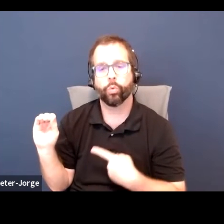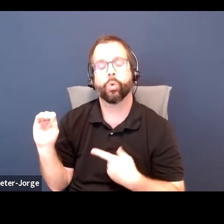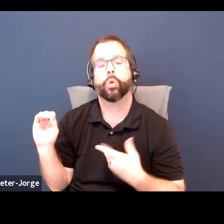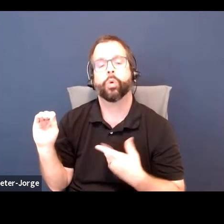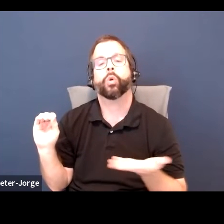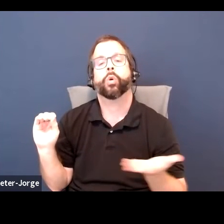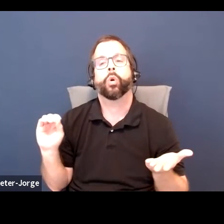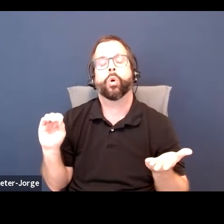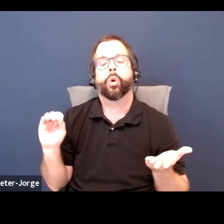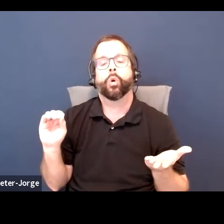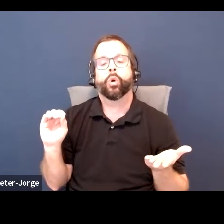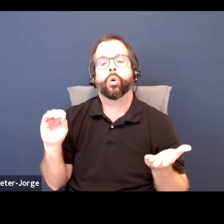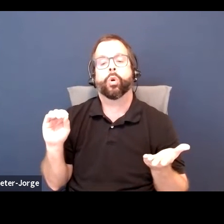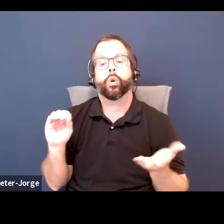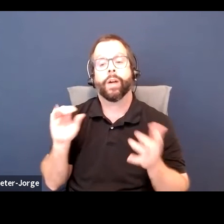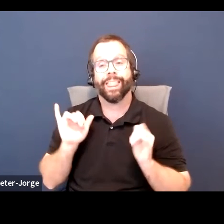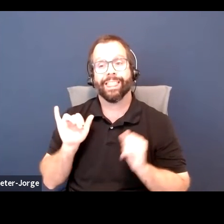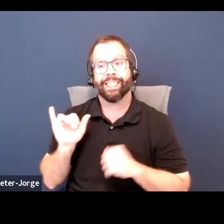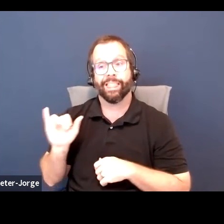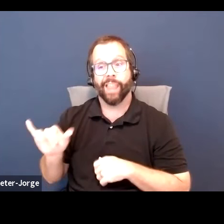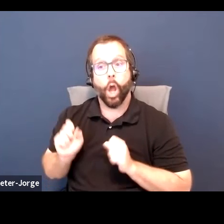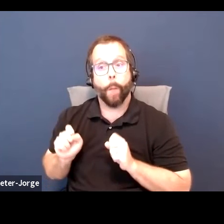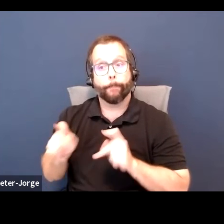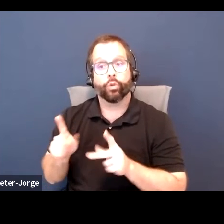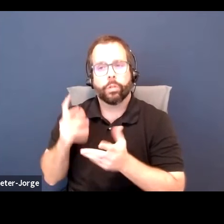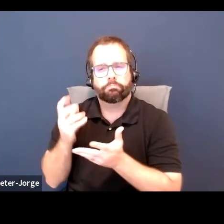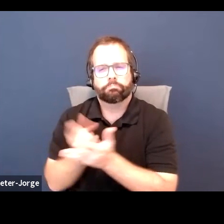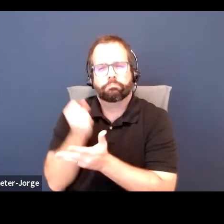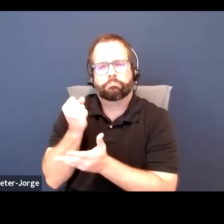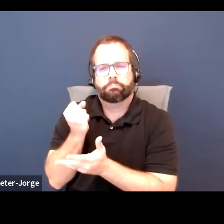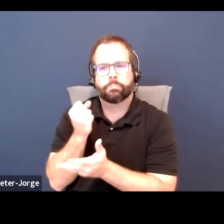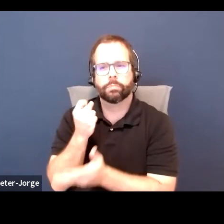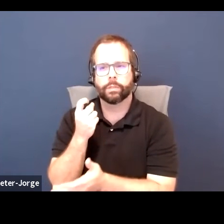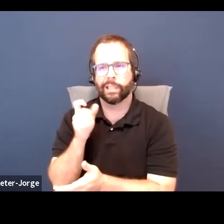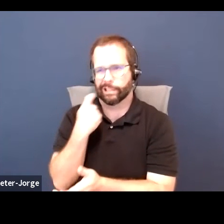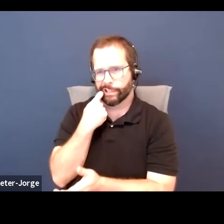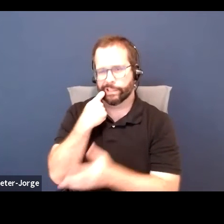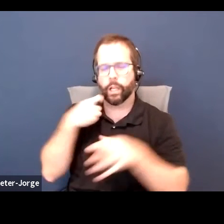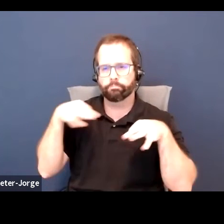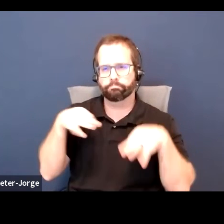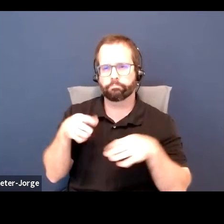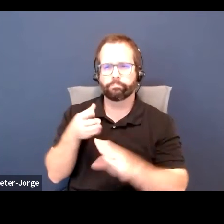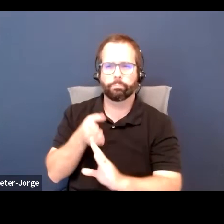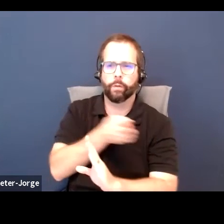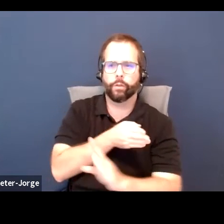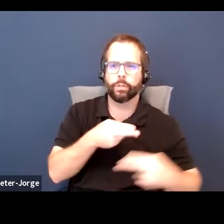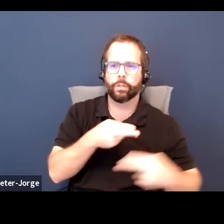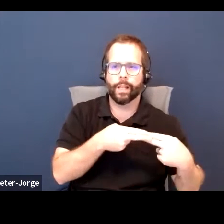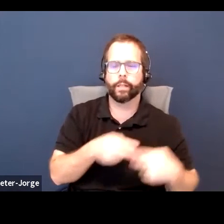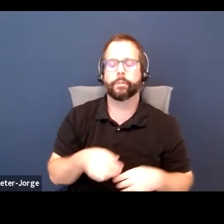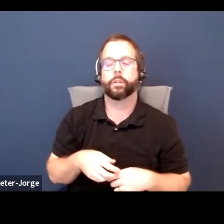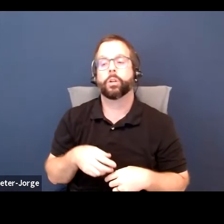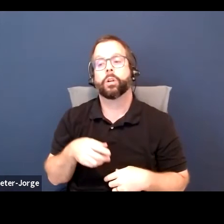you can use that opportunity to, as I mentioned on the previous slide, to reach out to various groups that haven't